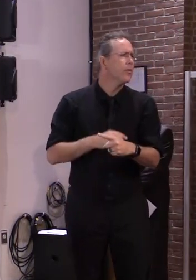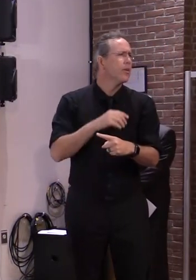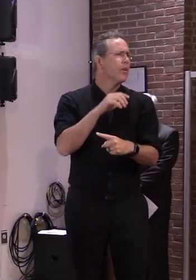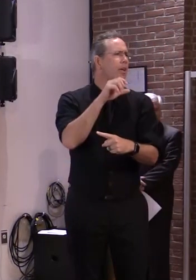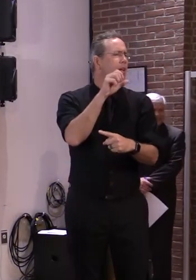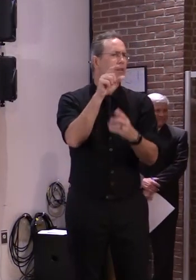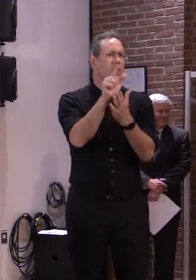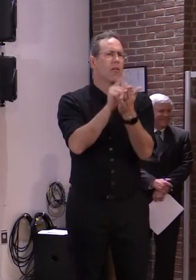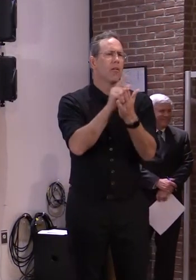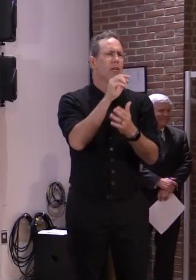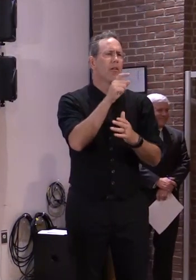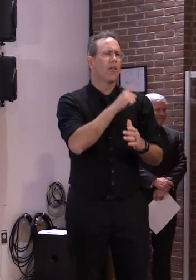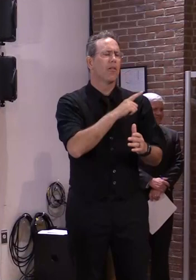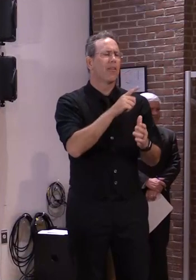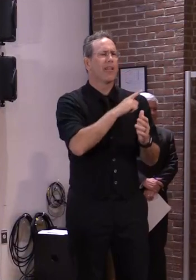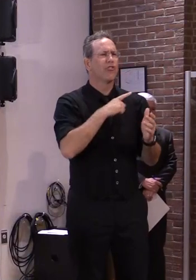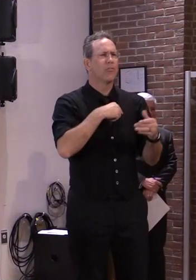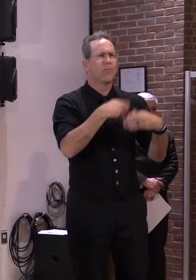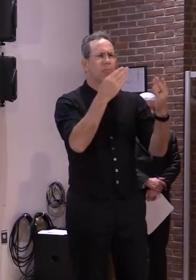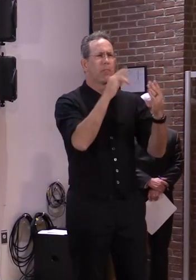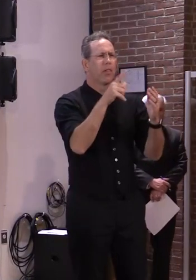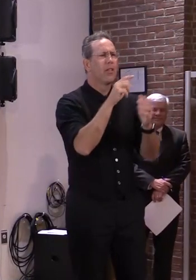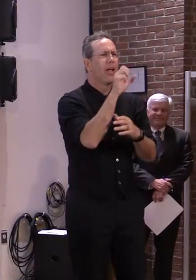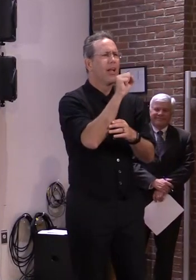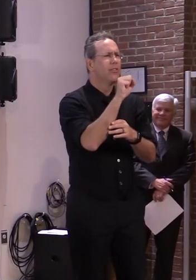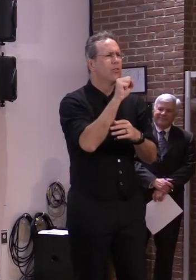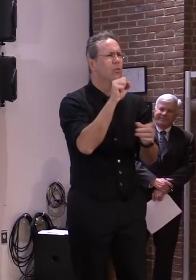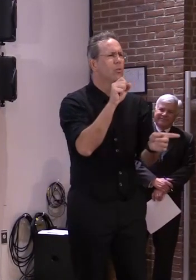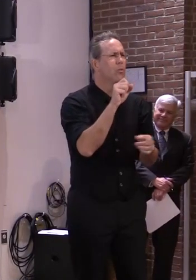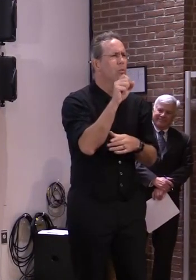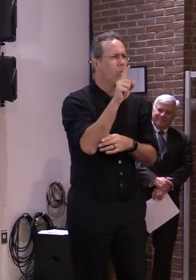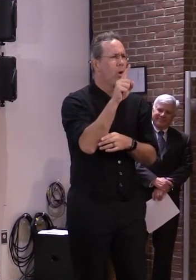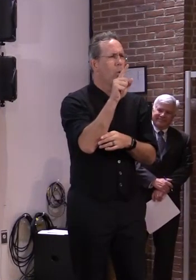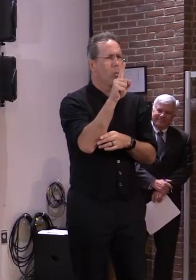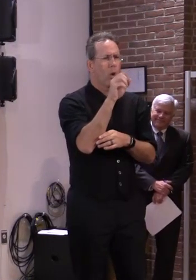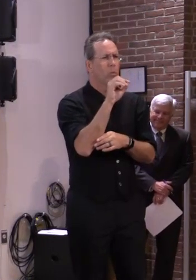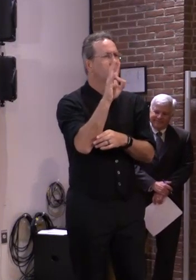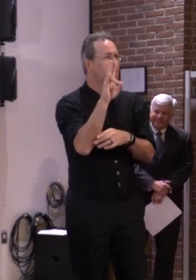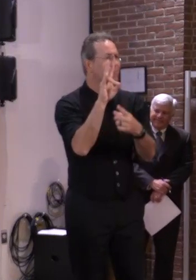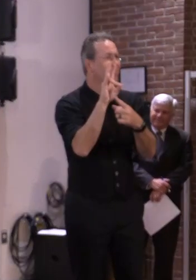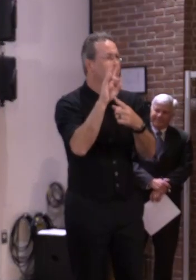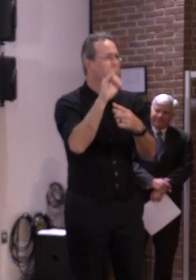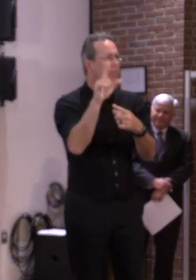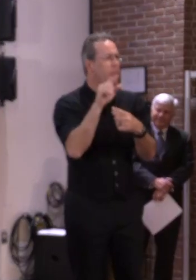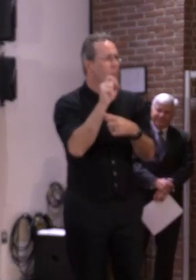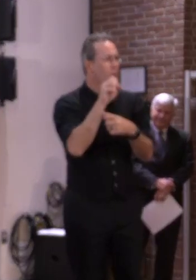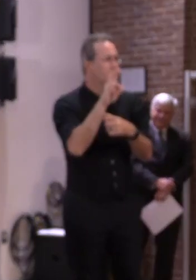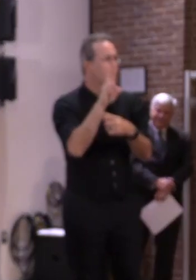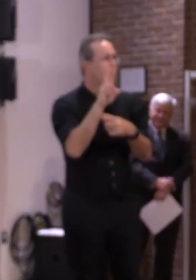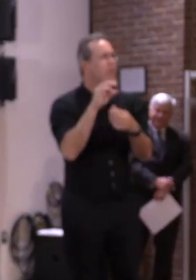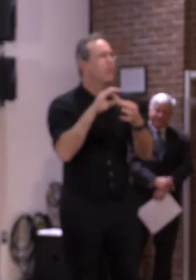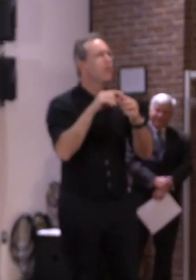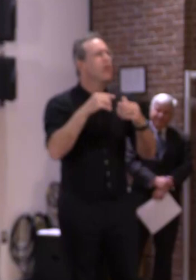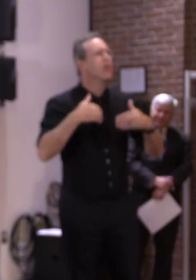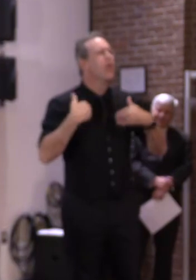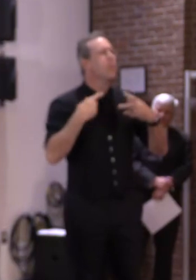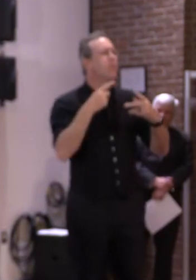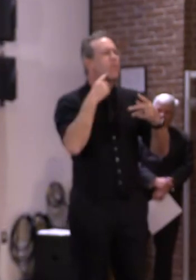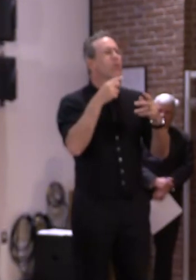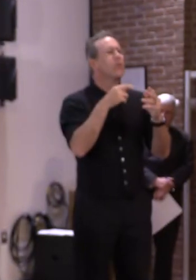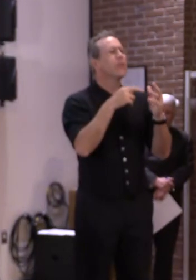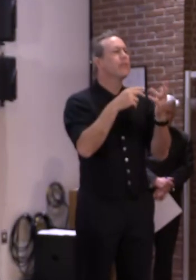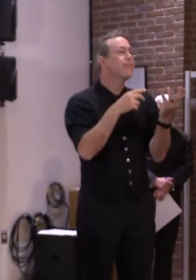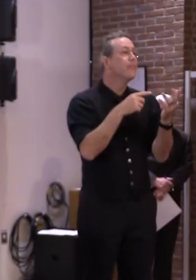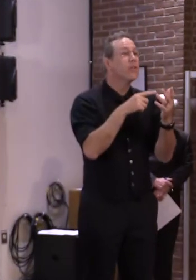Yeah. Have you and Commissioner Sherling come to any sort of agreement as to what that policy should look like in the interim? No. I mean,